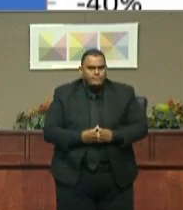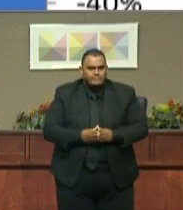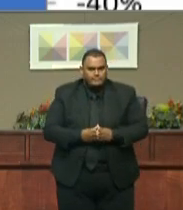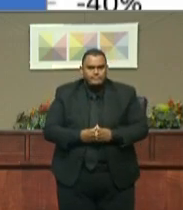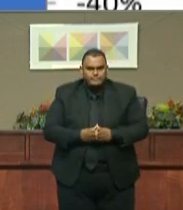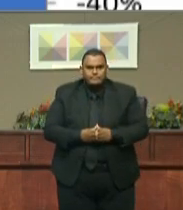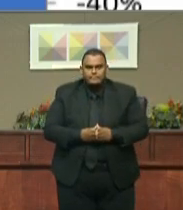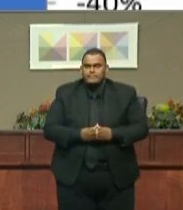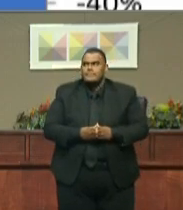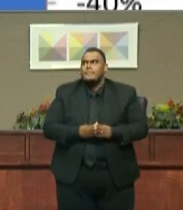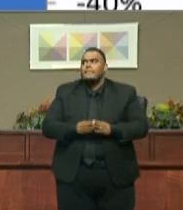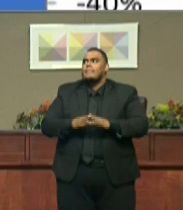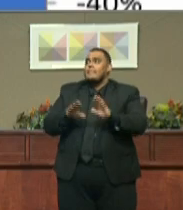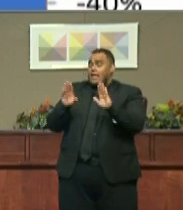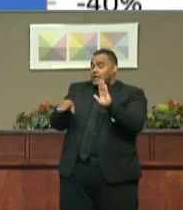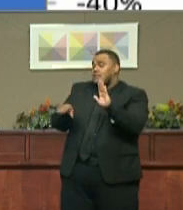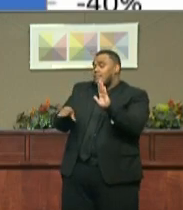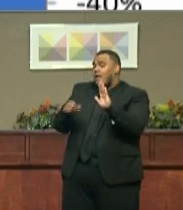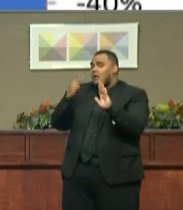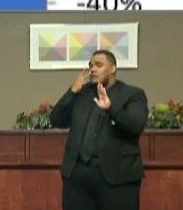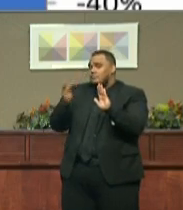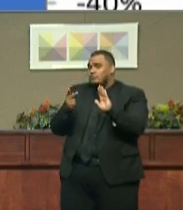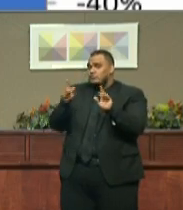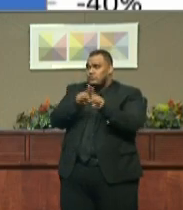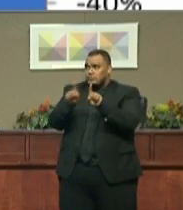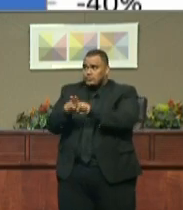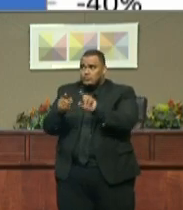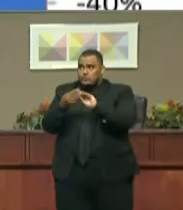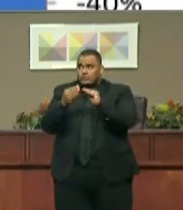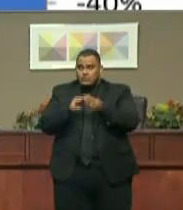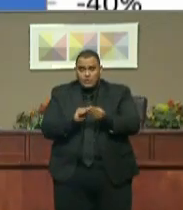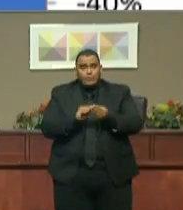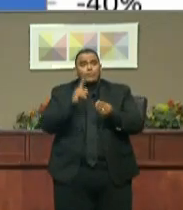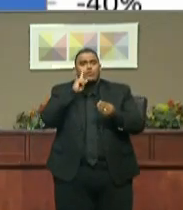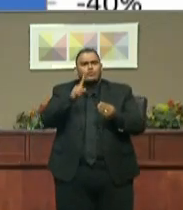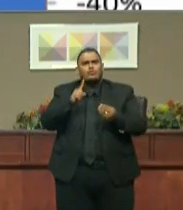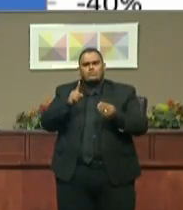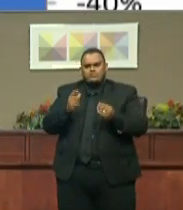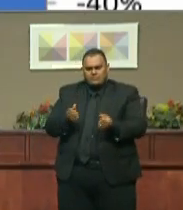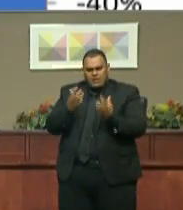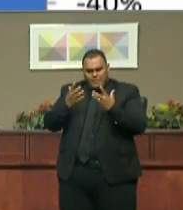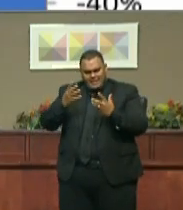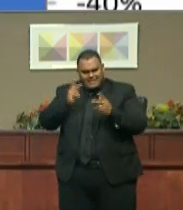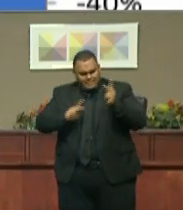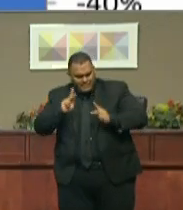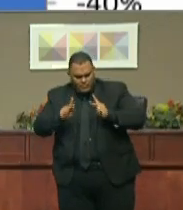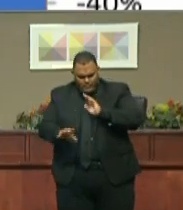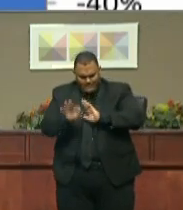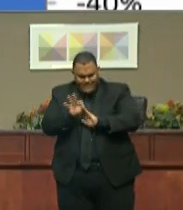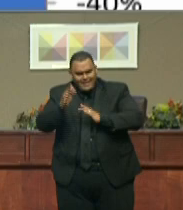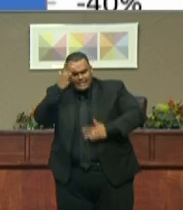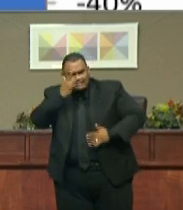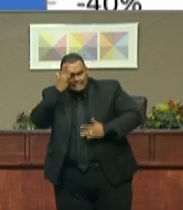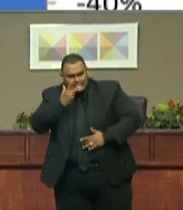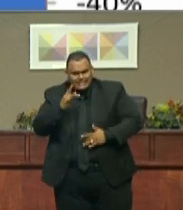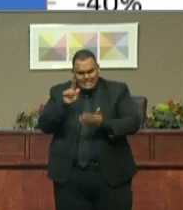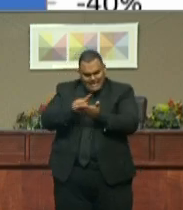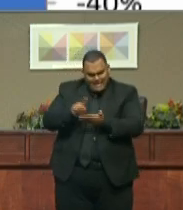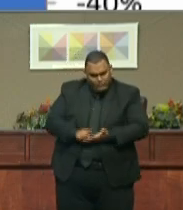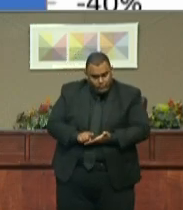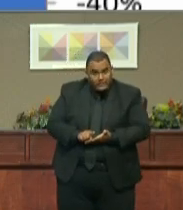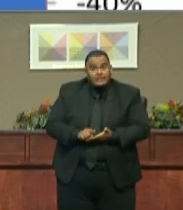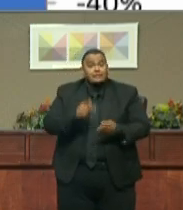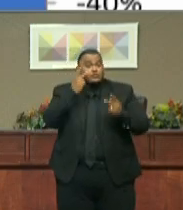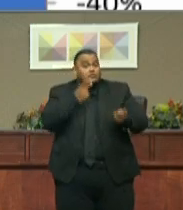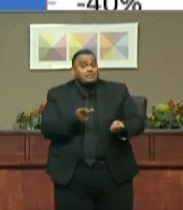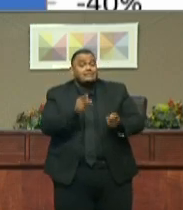And in the bottom, you have also the number of cases, the real count per week. And week 22, we